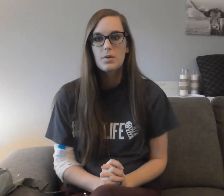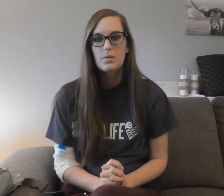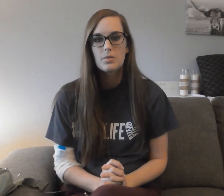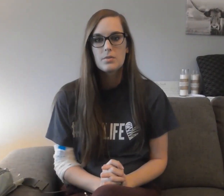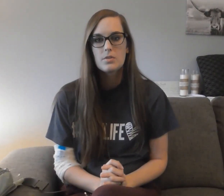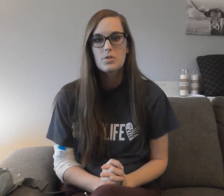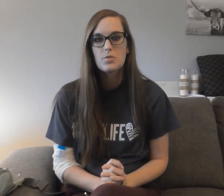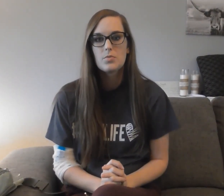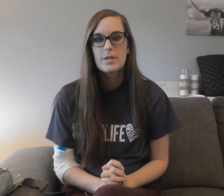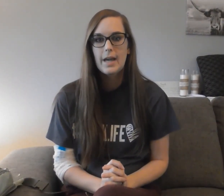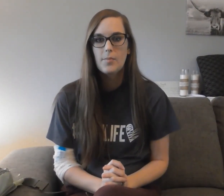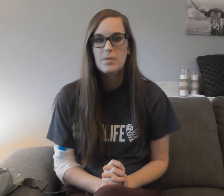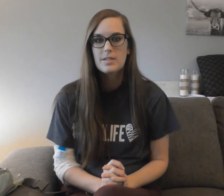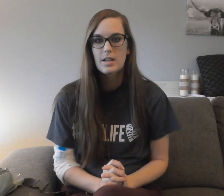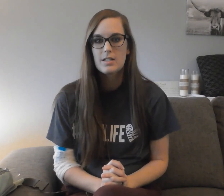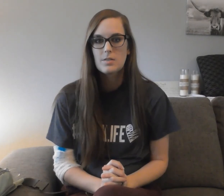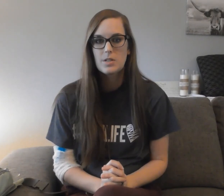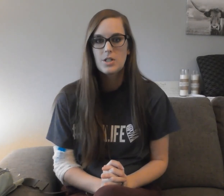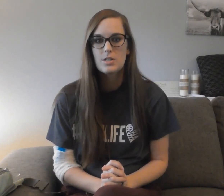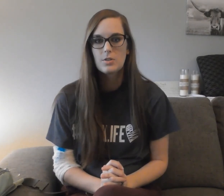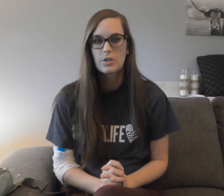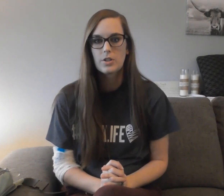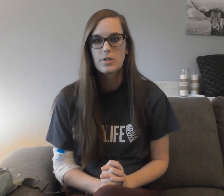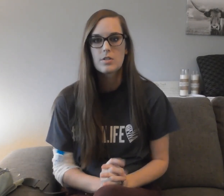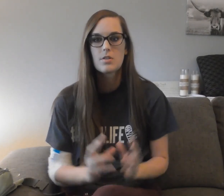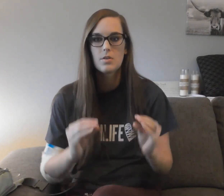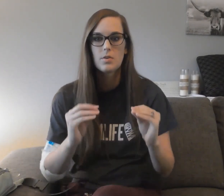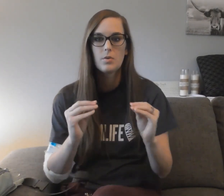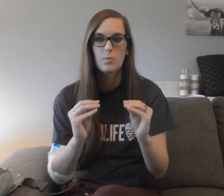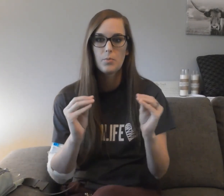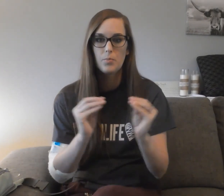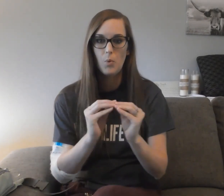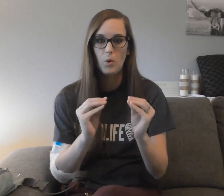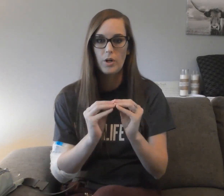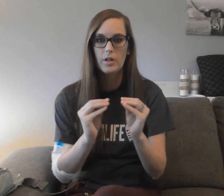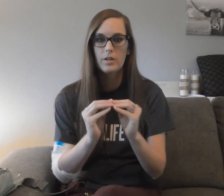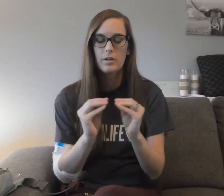So to recap the signs that we just learned, more,